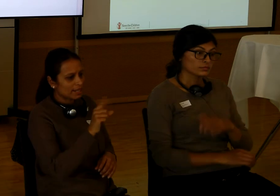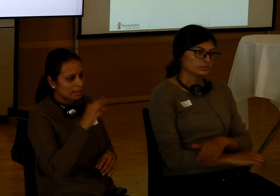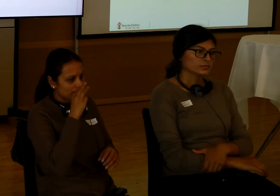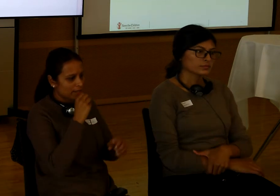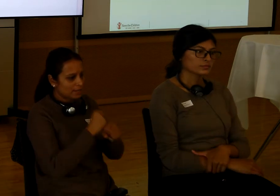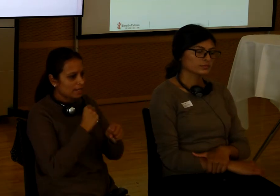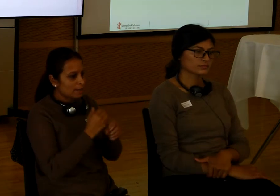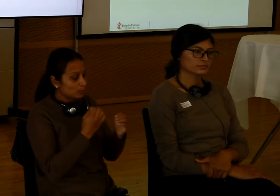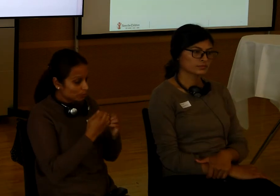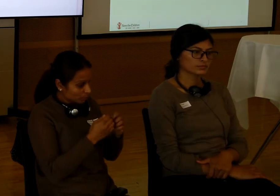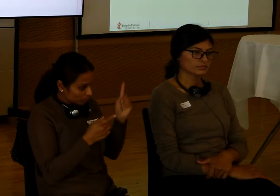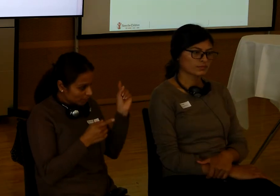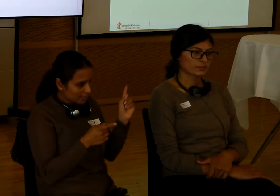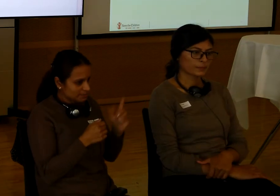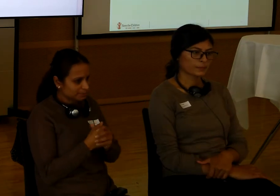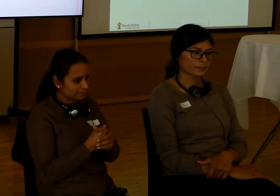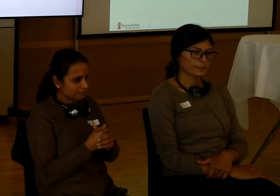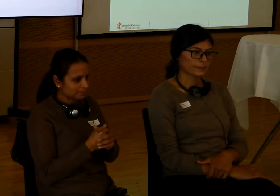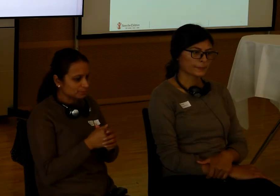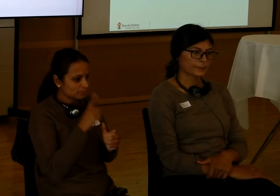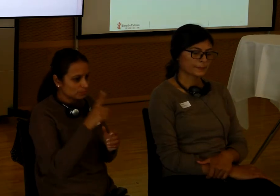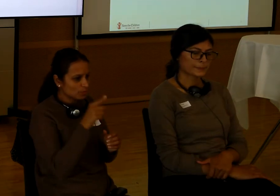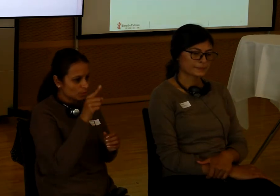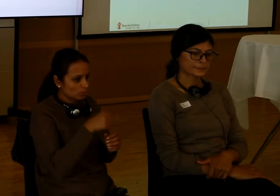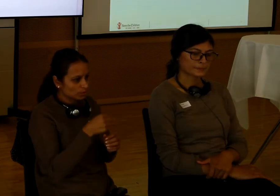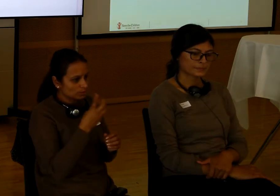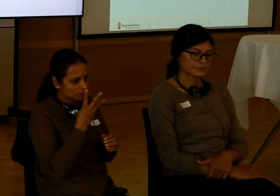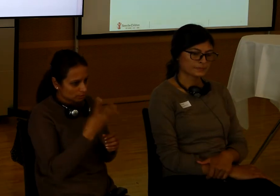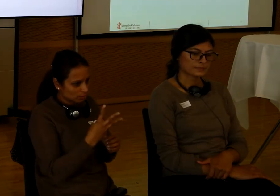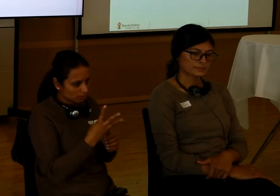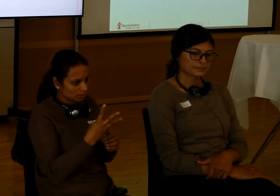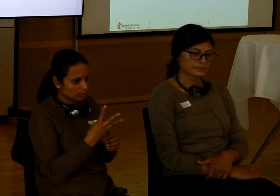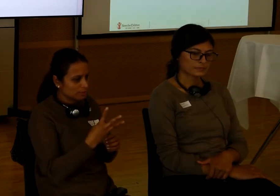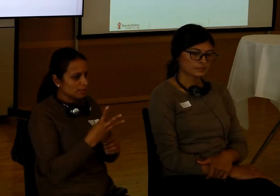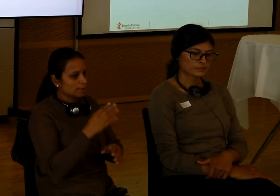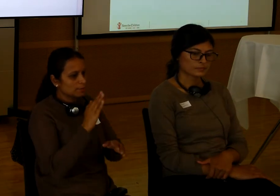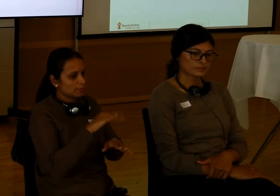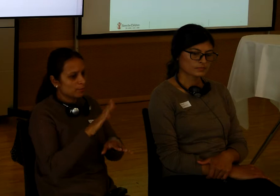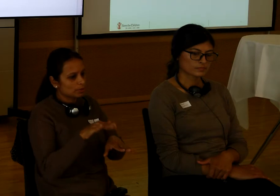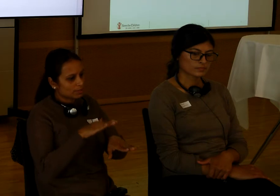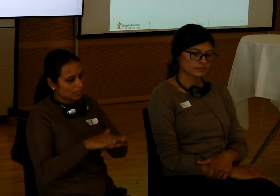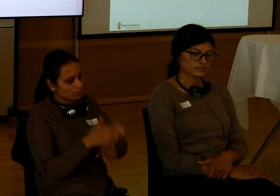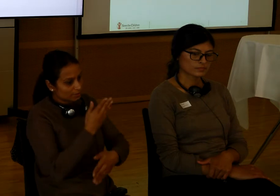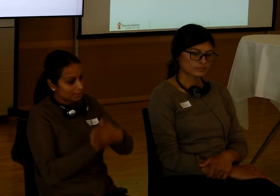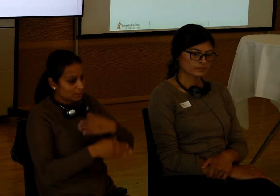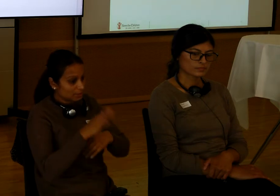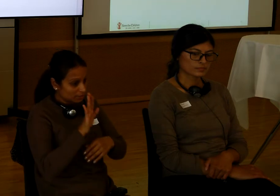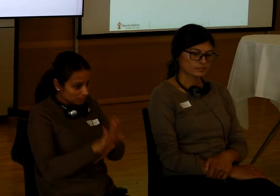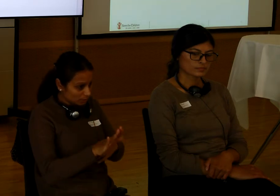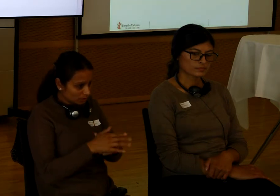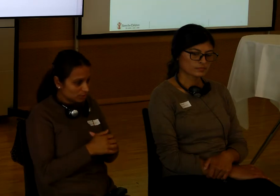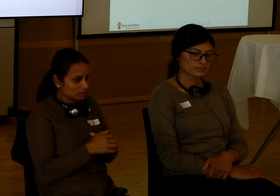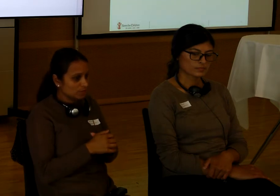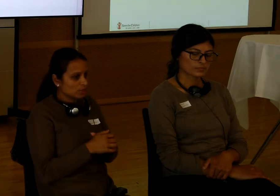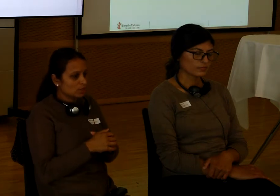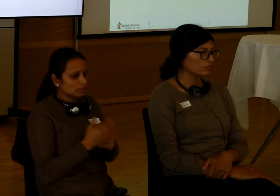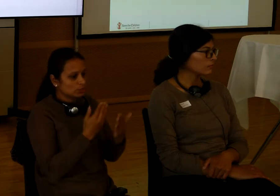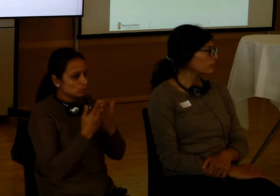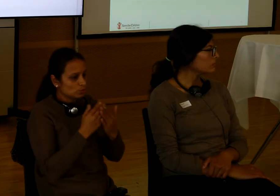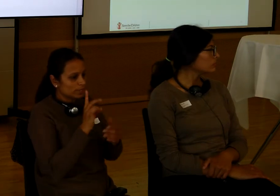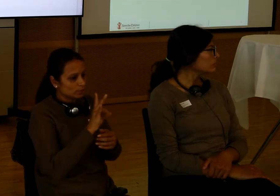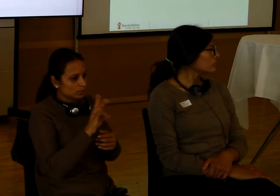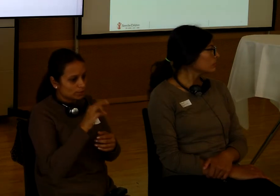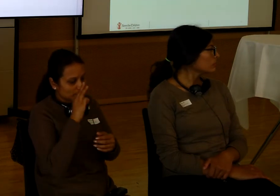So in Armenia, less than 1/3 of the registered young children with disabilities attend any form of preschool education,